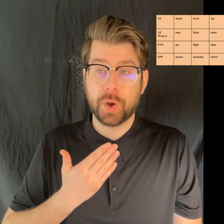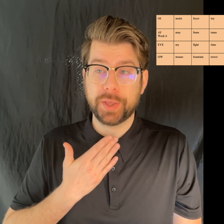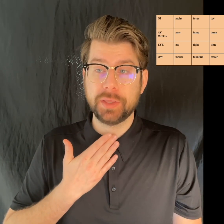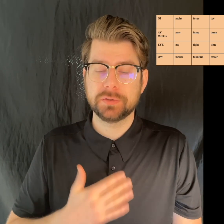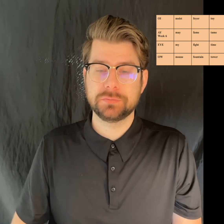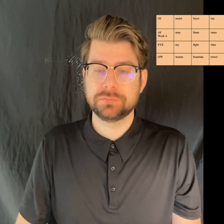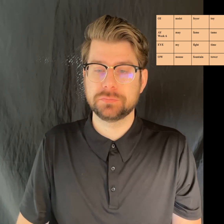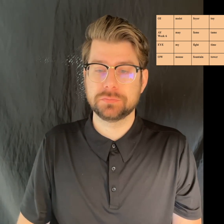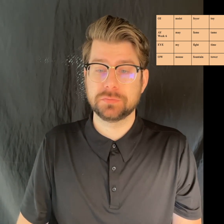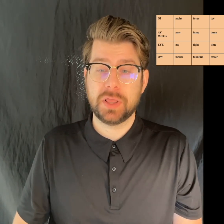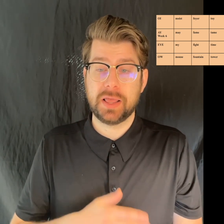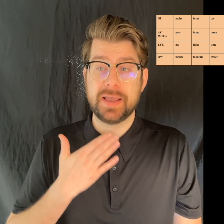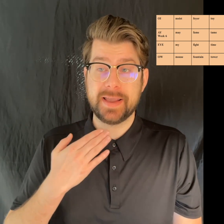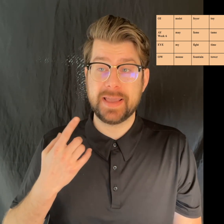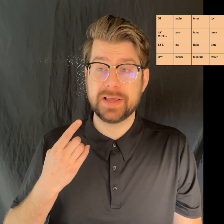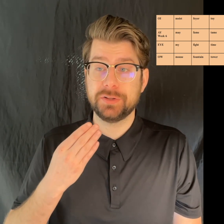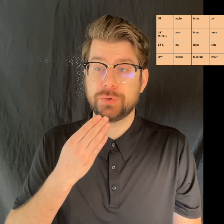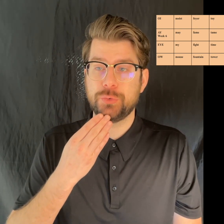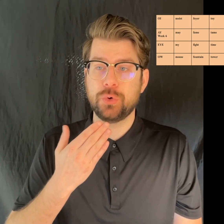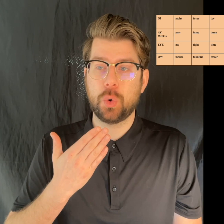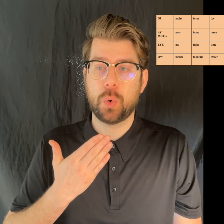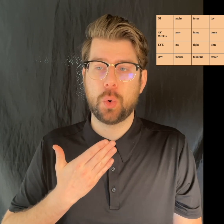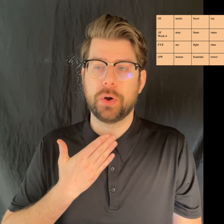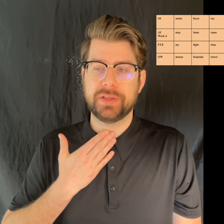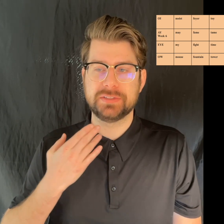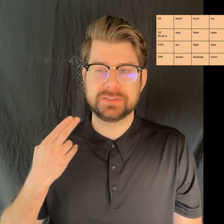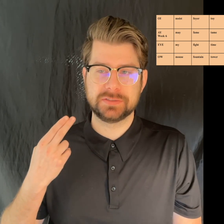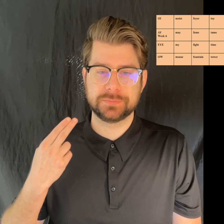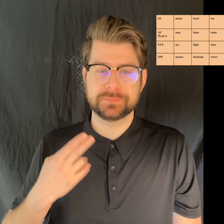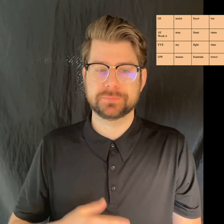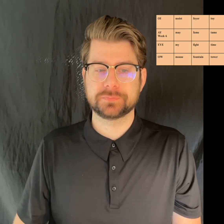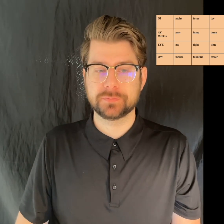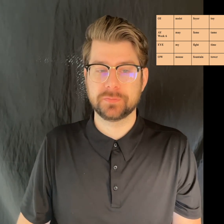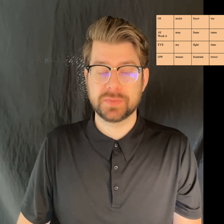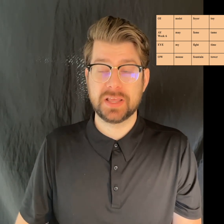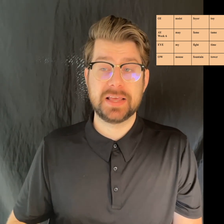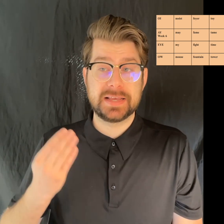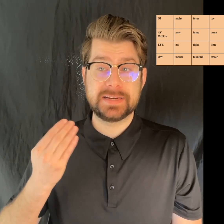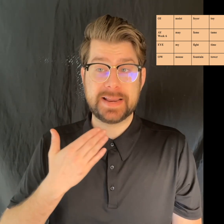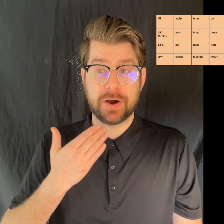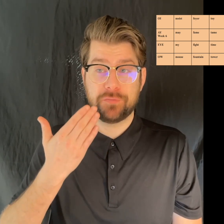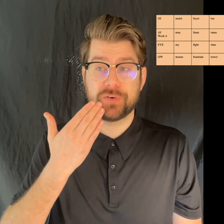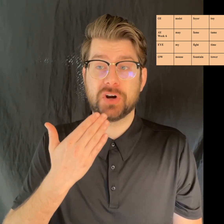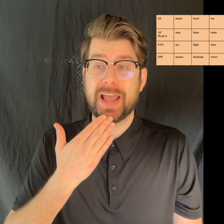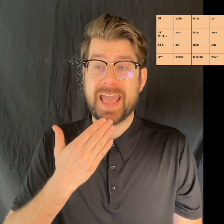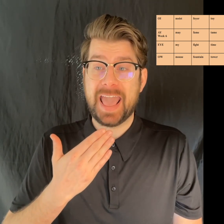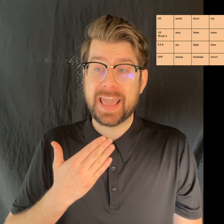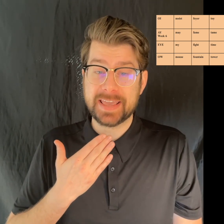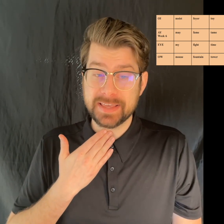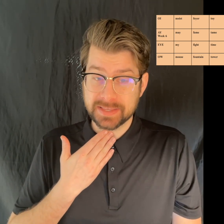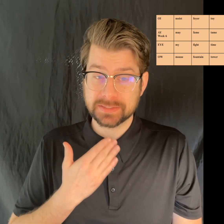boy, and noise. Now for A,